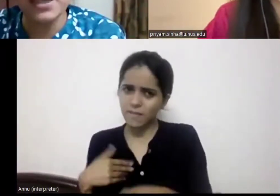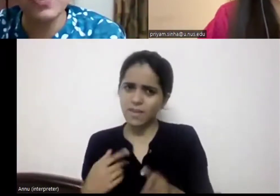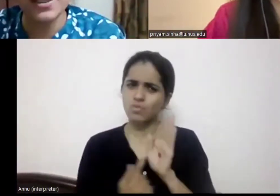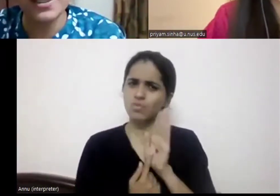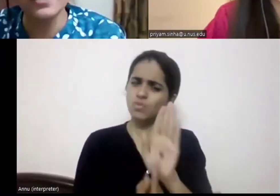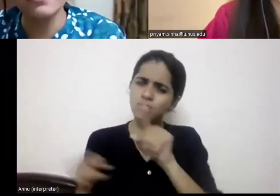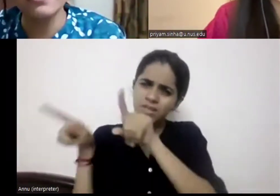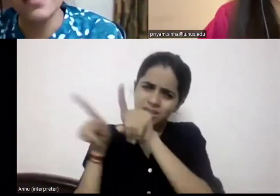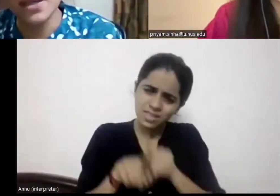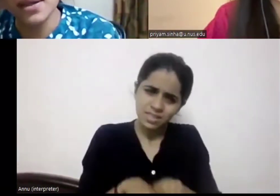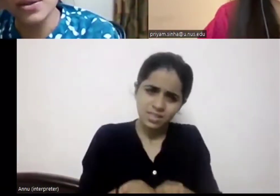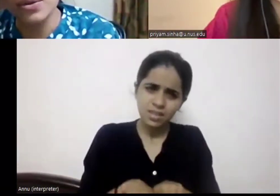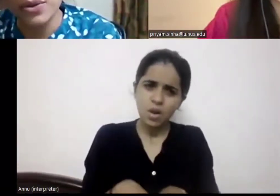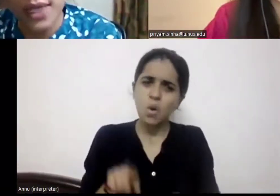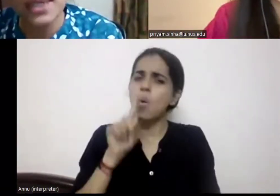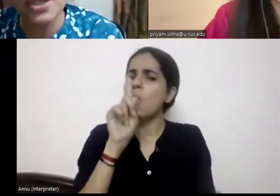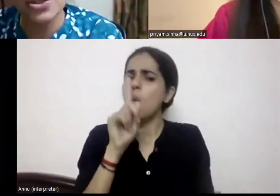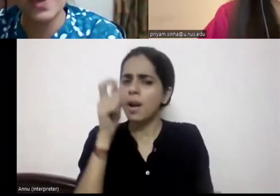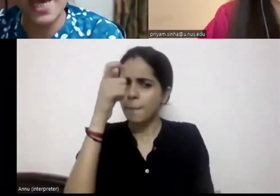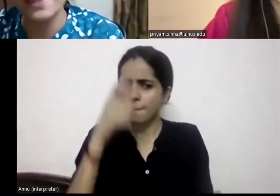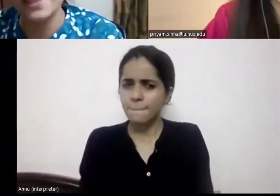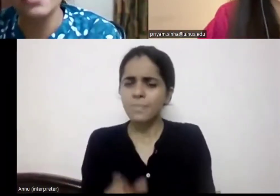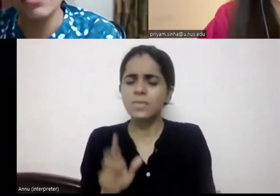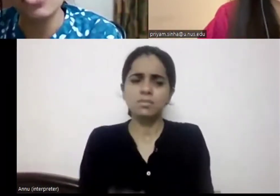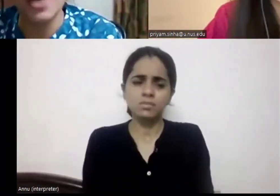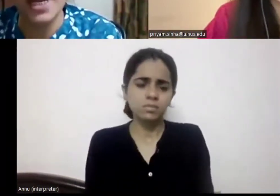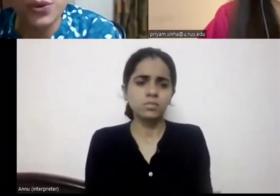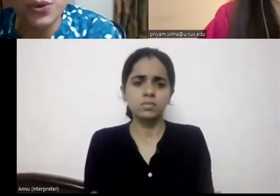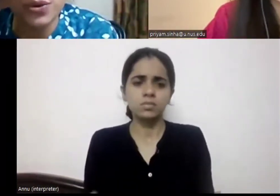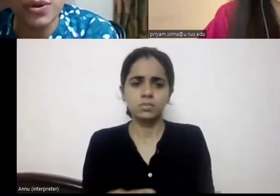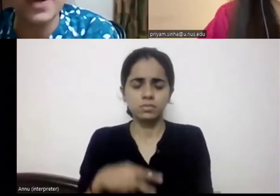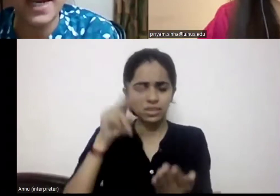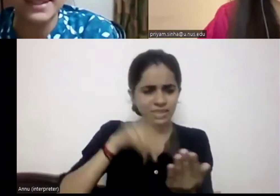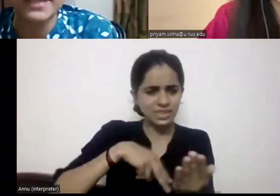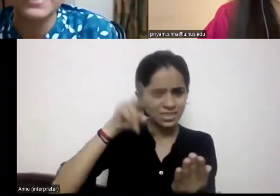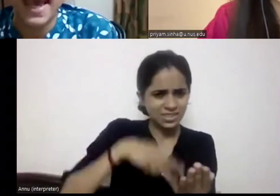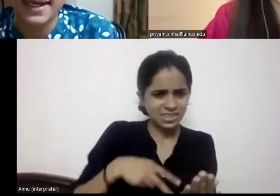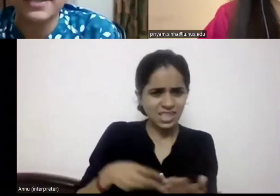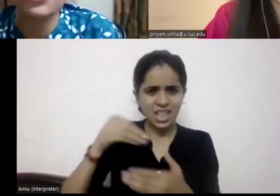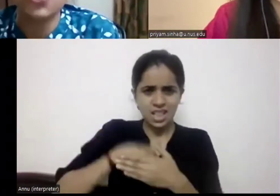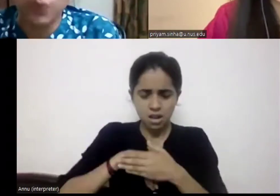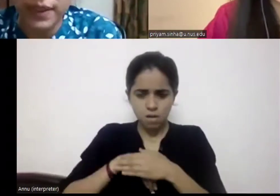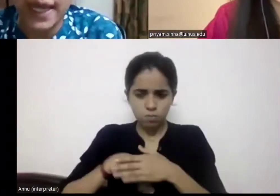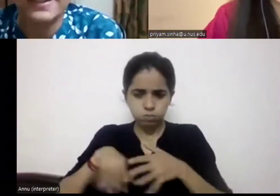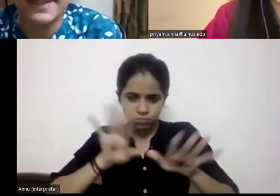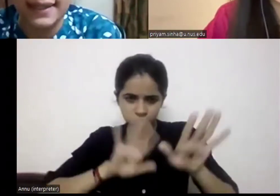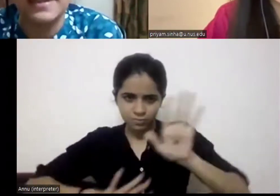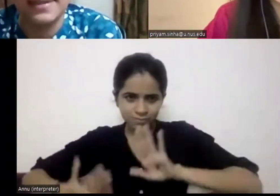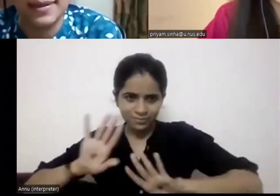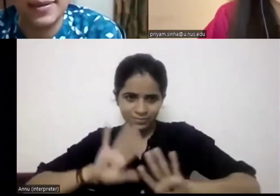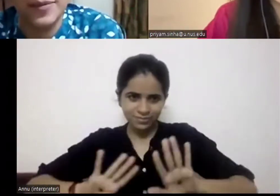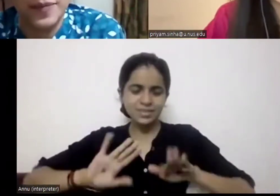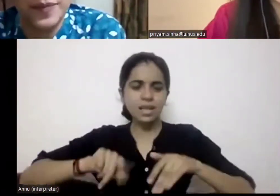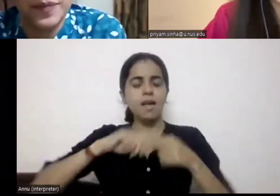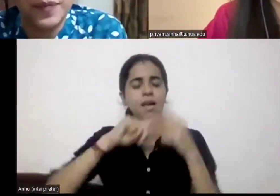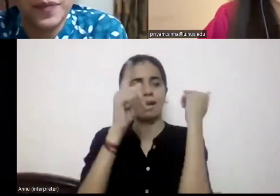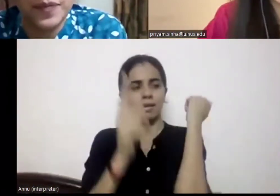So I think one can read into that and try to look at these characters through that